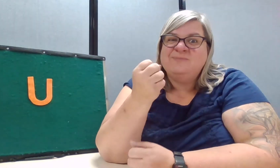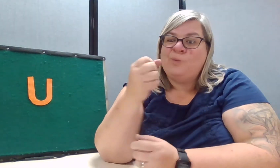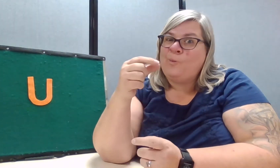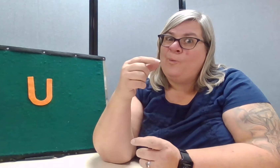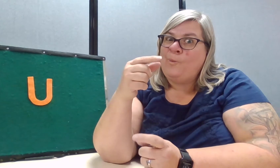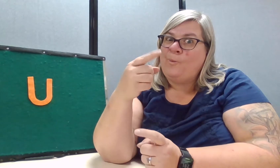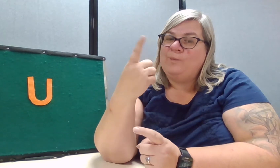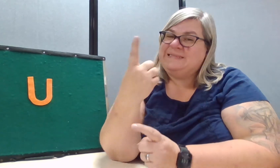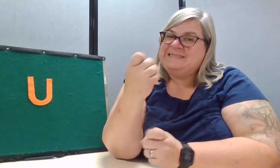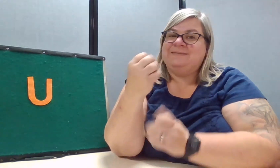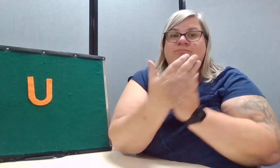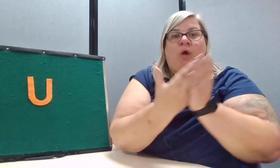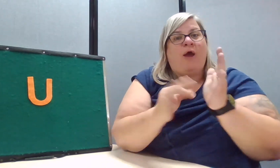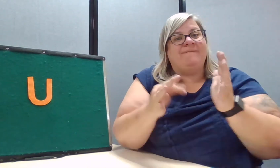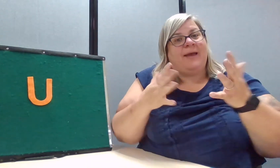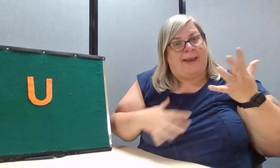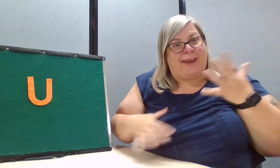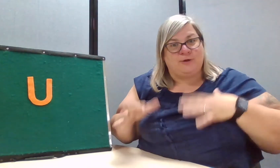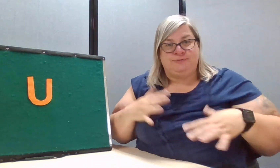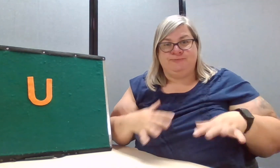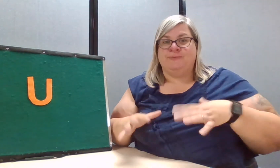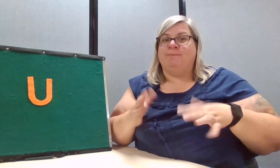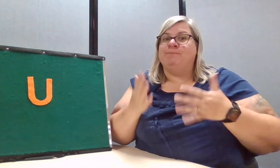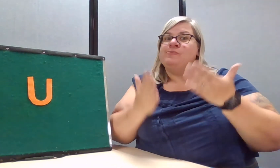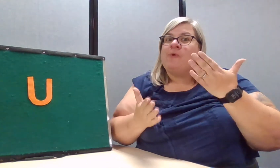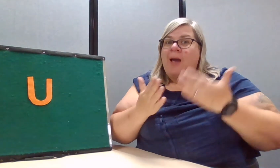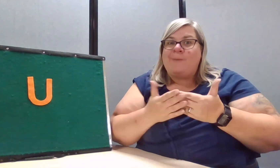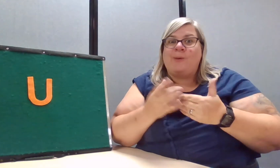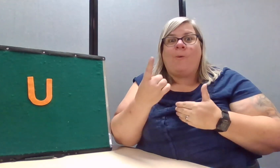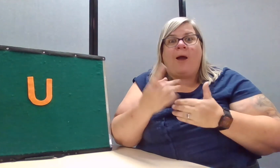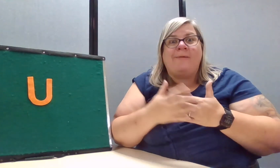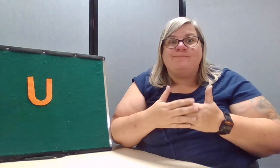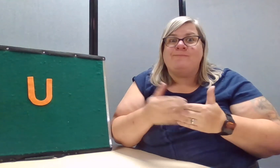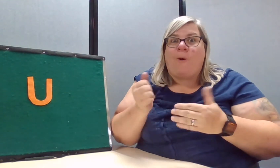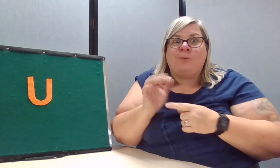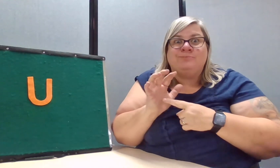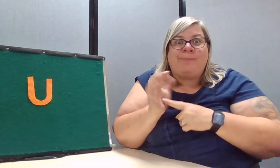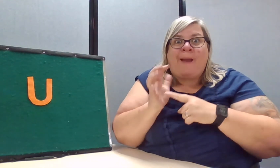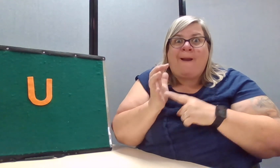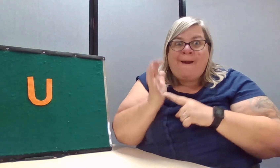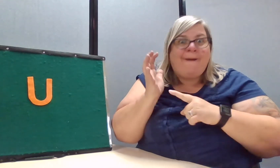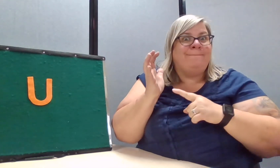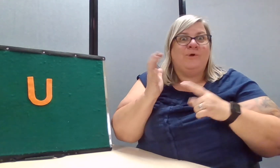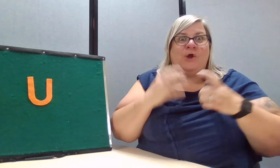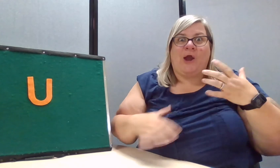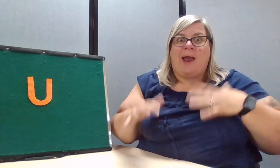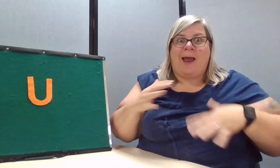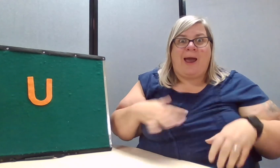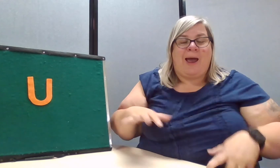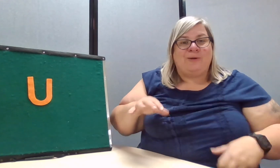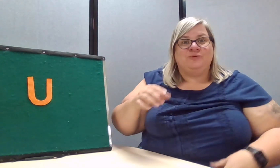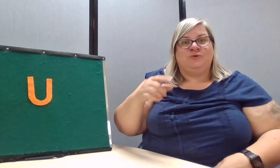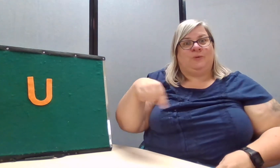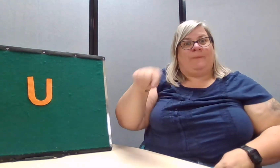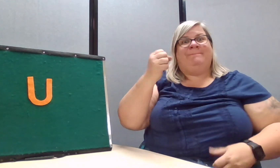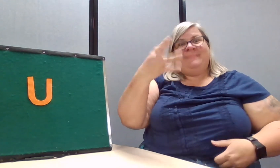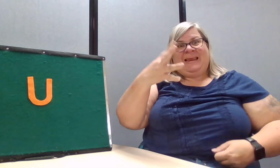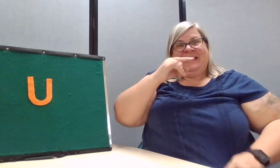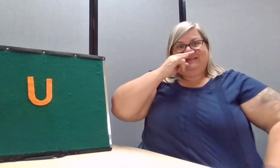This is actually part of a costume that some people might wear. It's a very popular costume